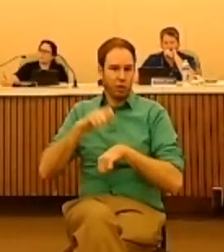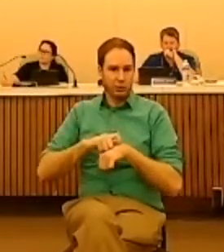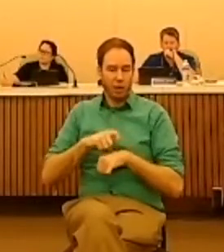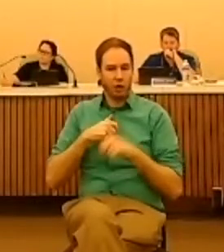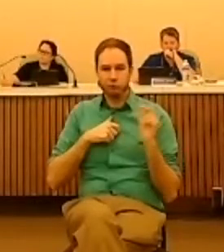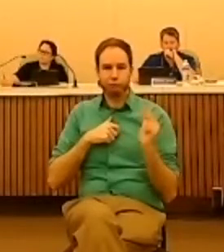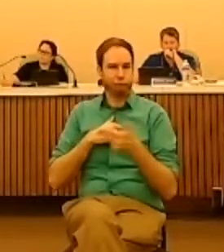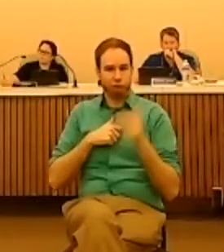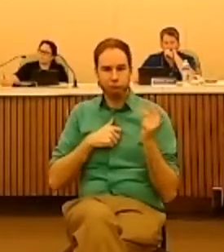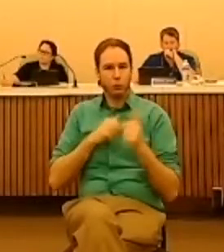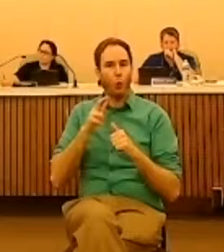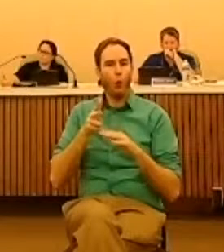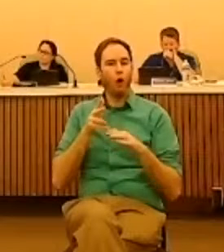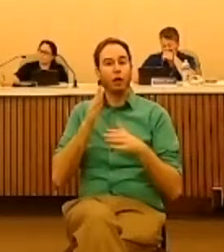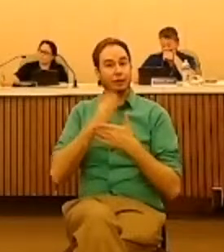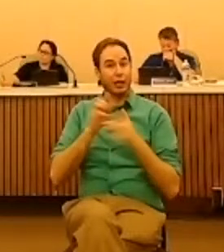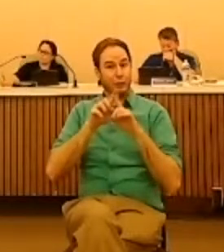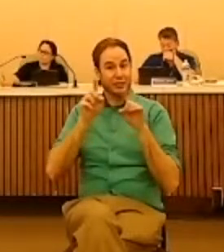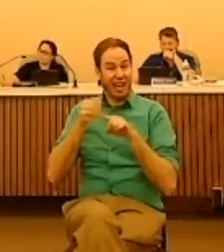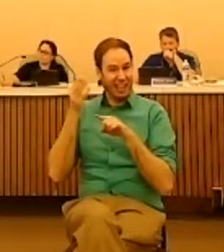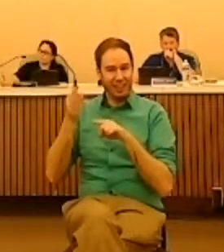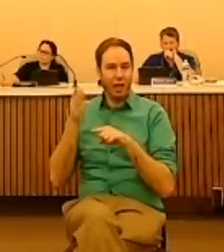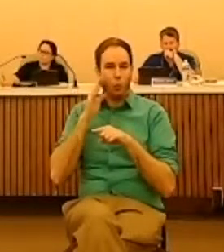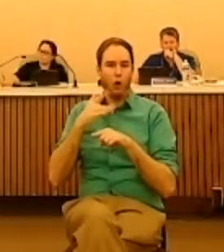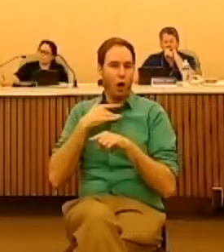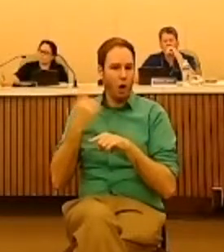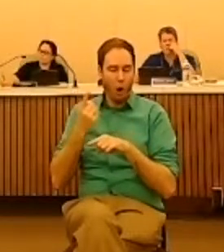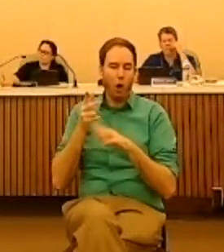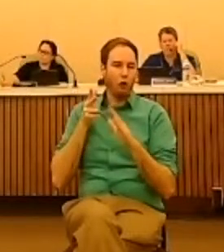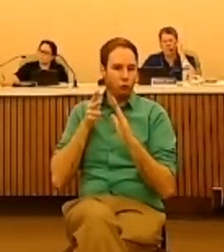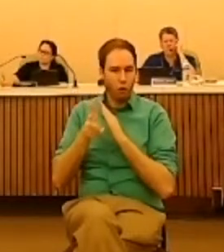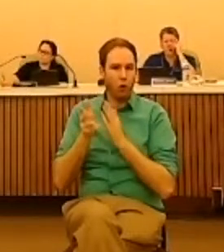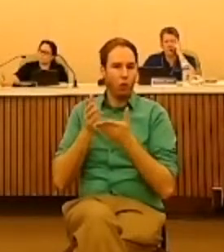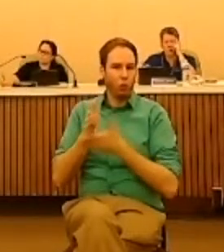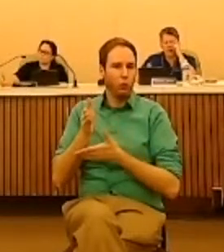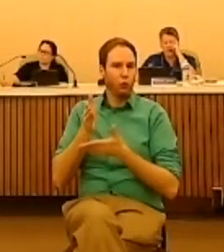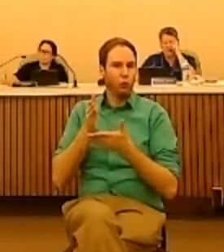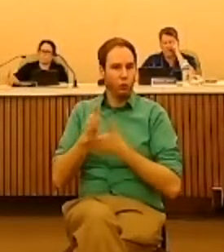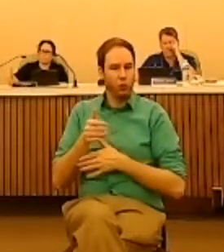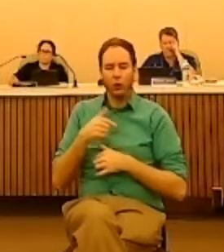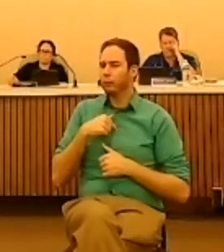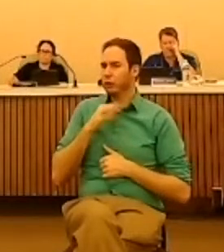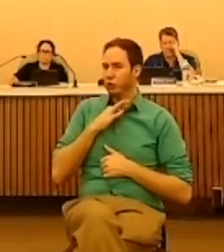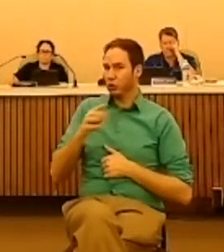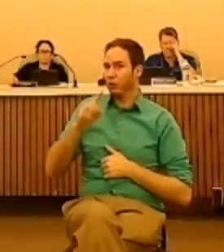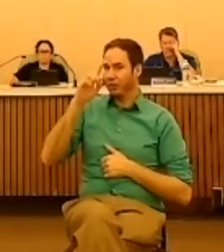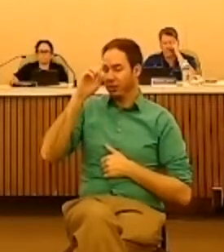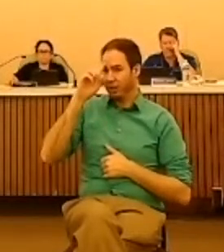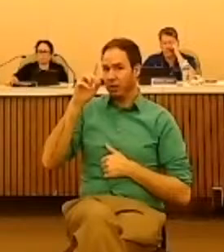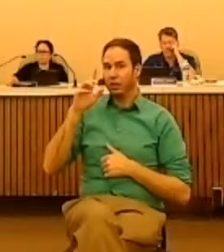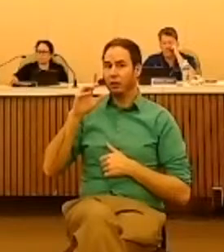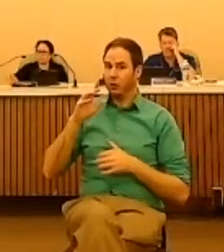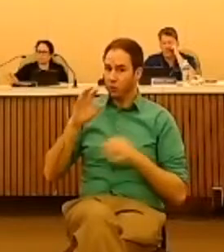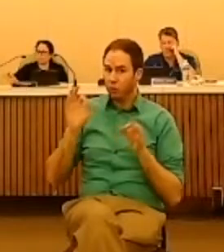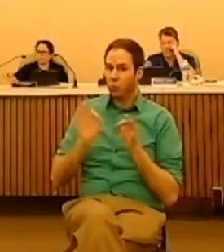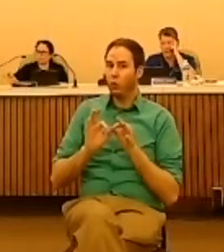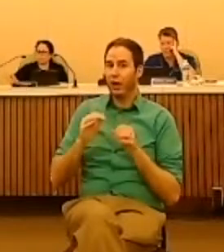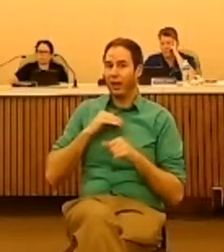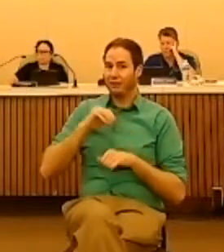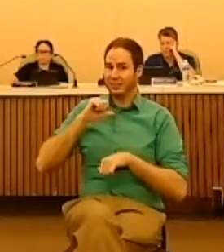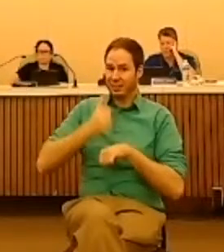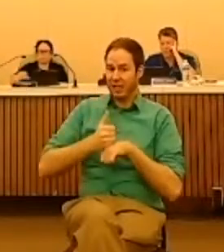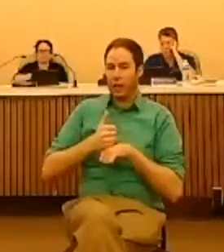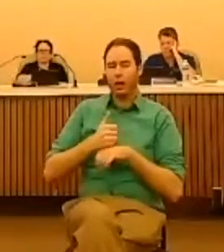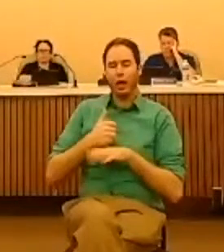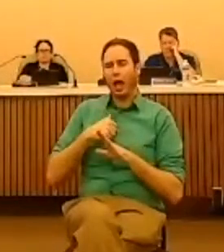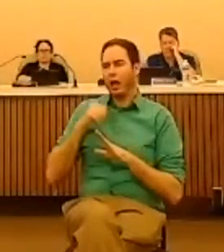they roll through that stop sign that's there constantly. Do you think there'd be a advantage of a second, and I